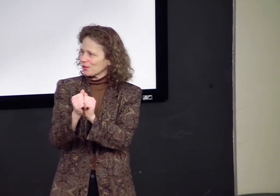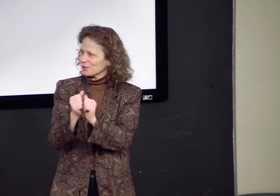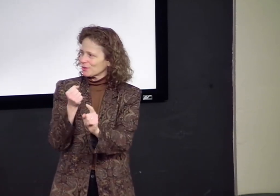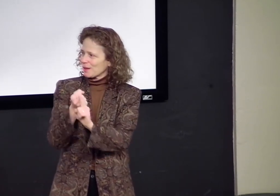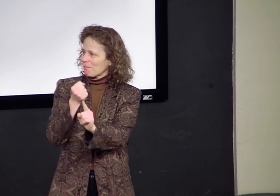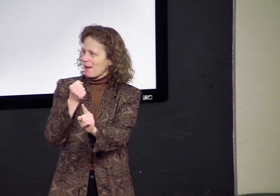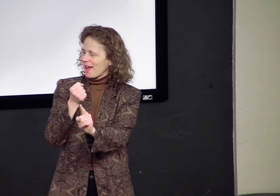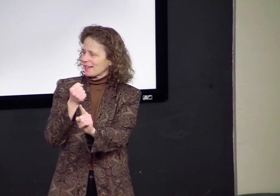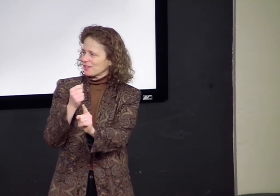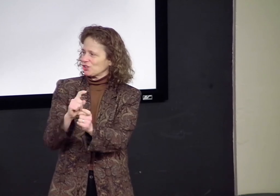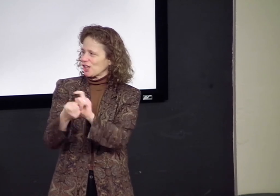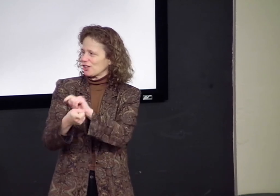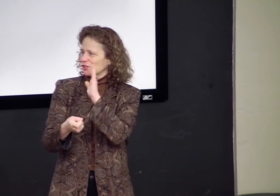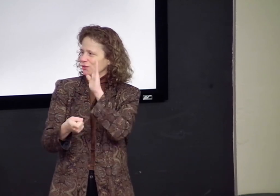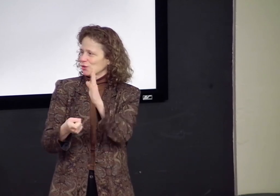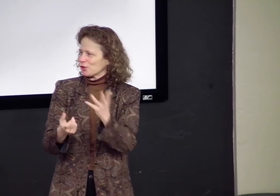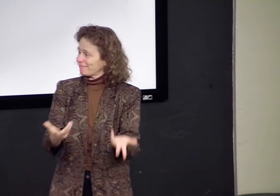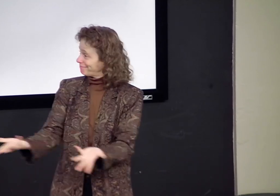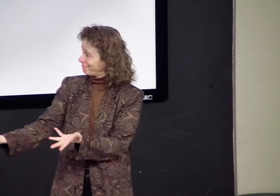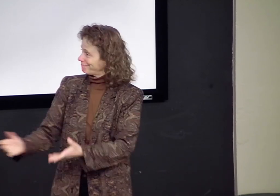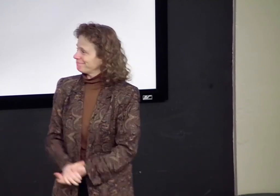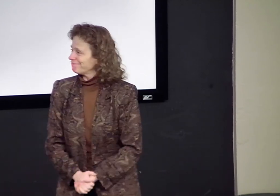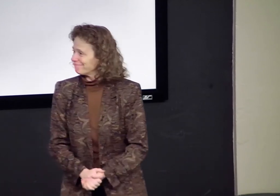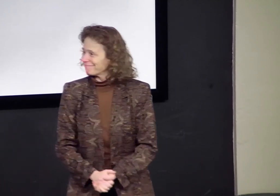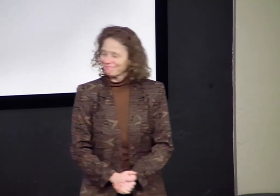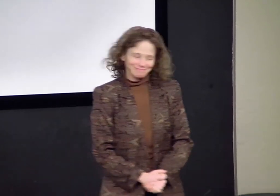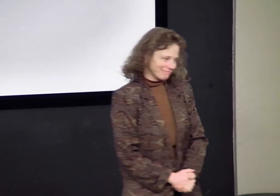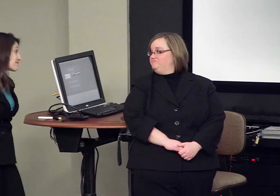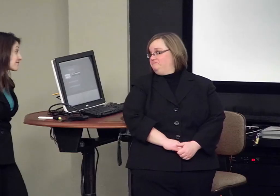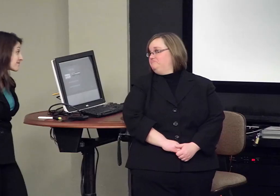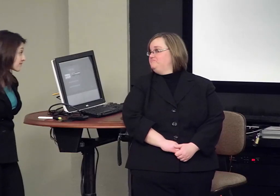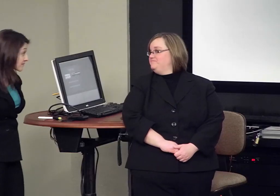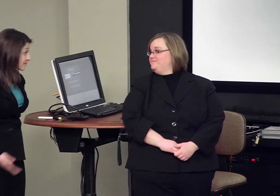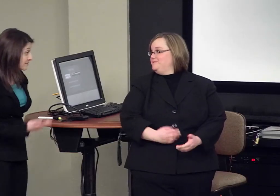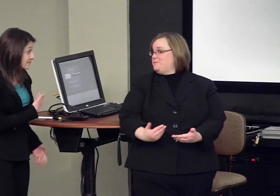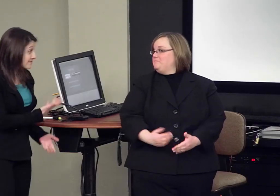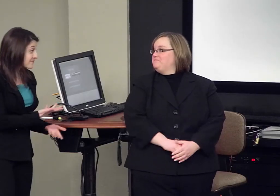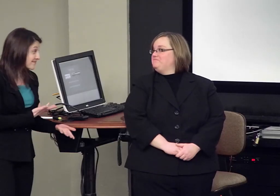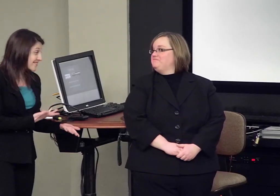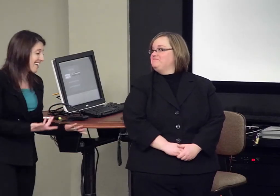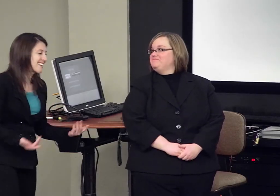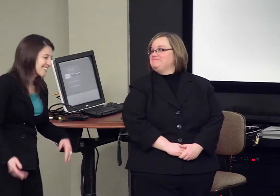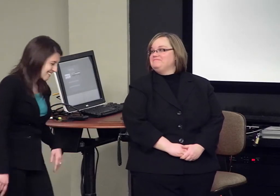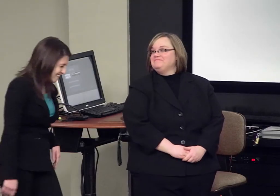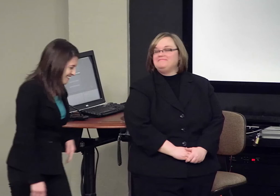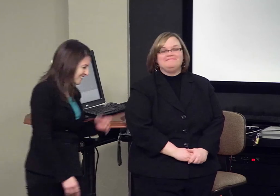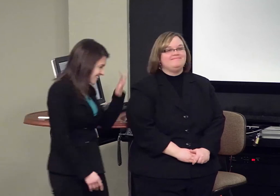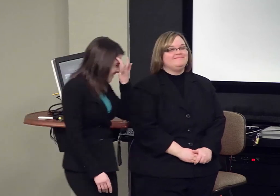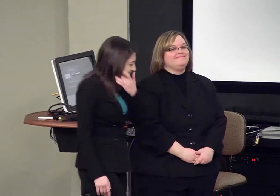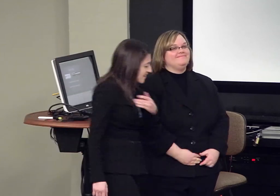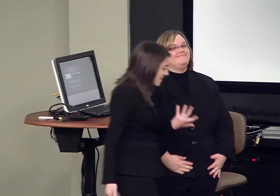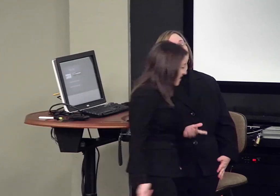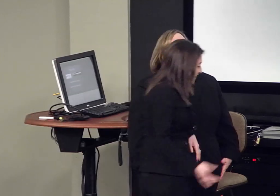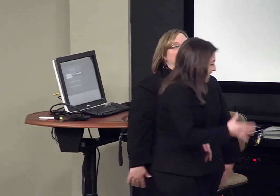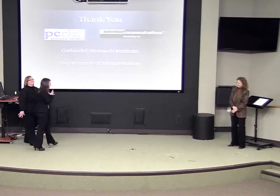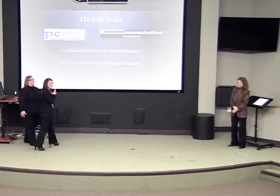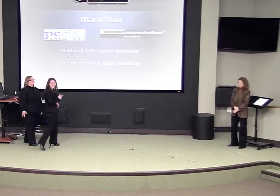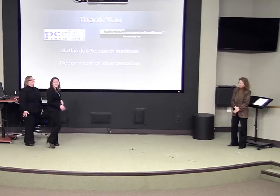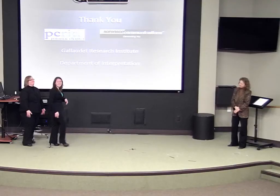the two of them can come together to lead to positive change in the future. So how can that all be done, do you think?